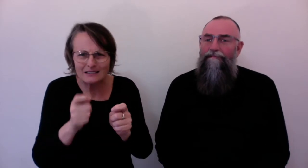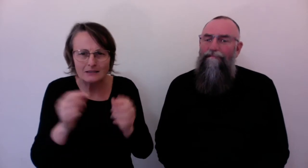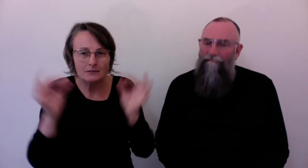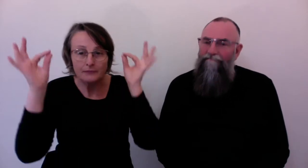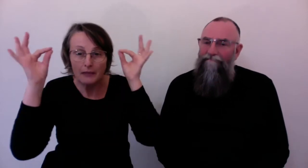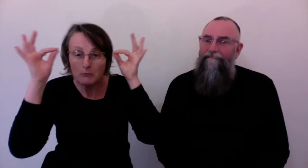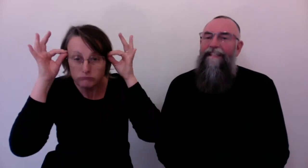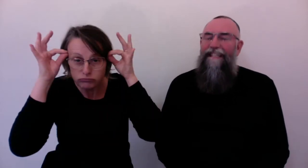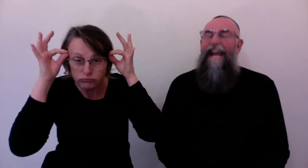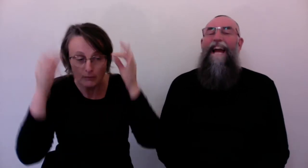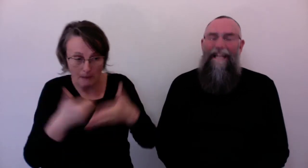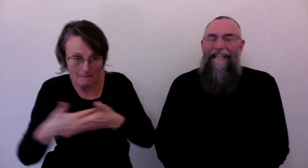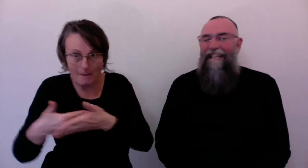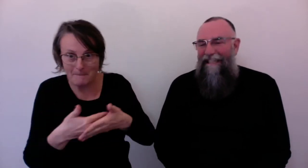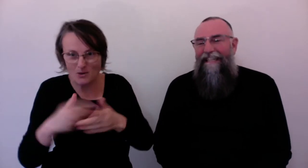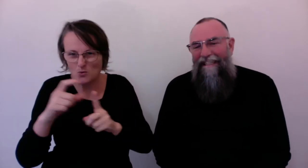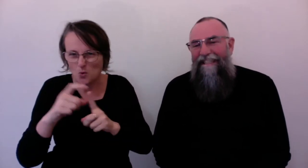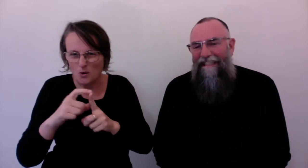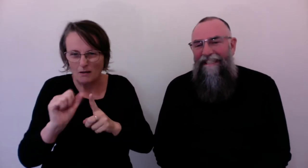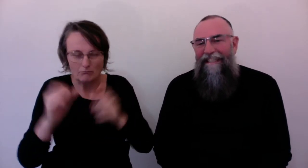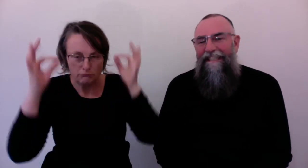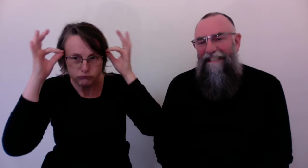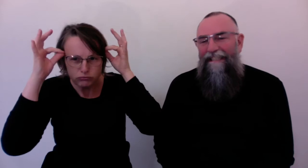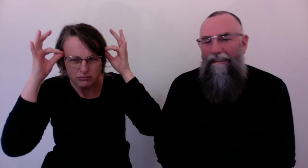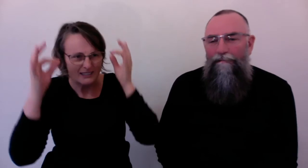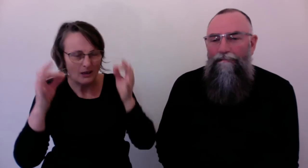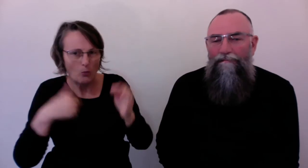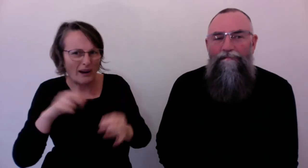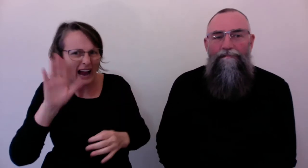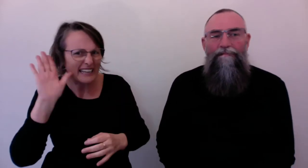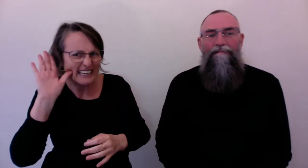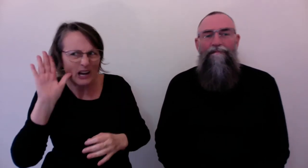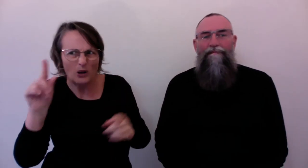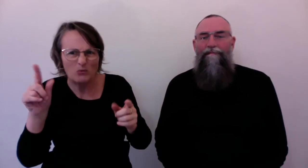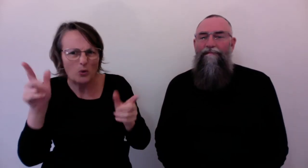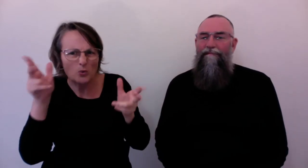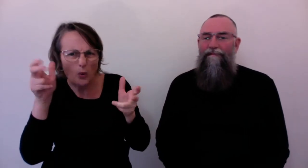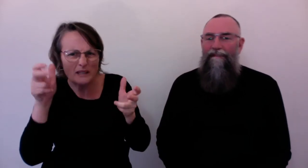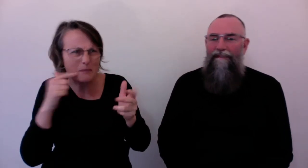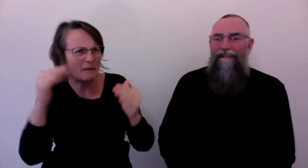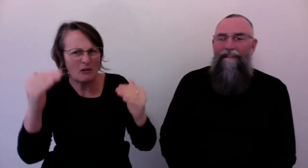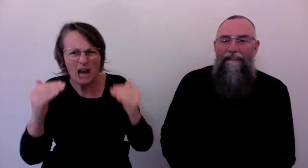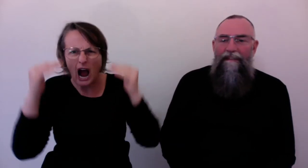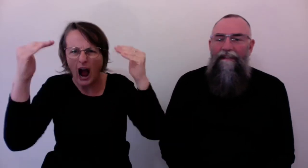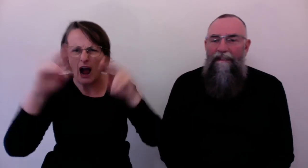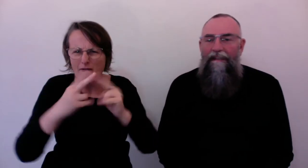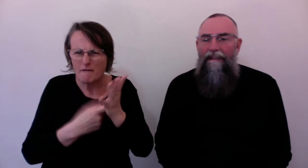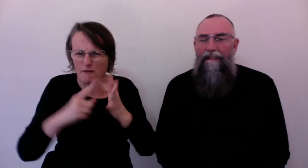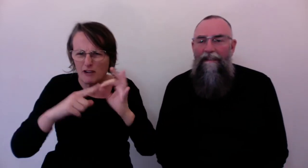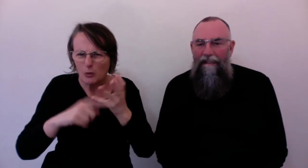Oh, yeah. And we didn't hear it because it must be some sort of like ultrasonic hearing Like or a like, dog. yeah, like a dog, Like I a guess, dog or with some a- sort of frequency. And she reacted to both of